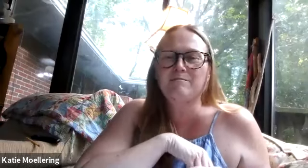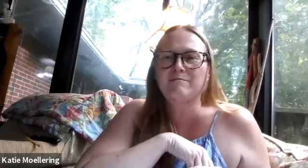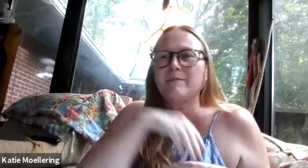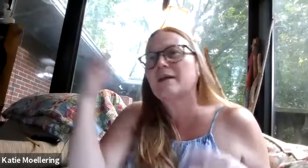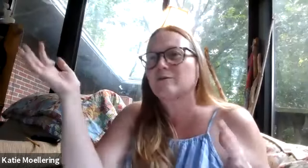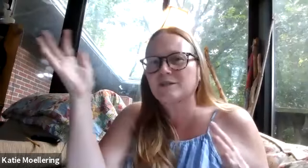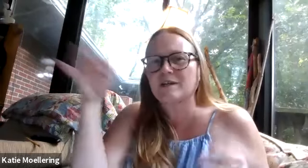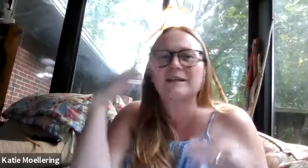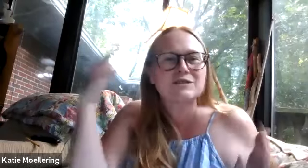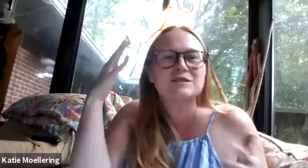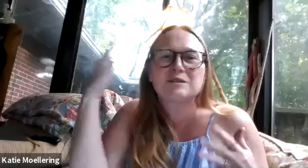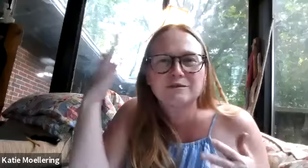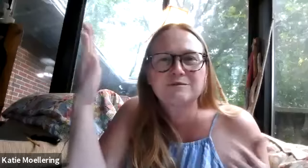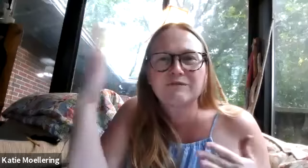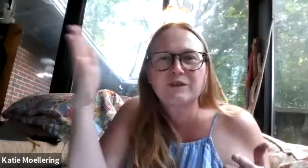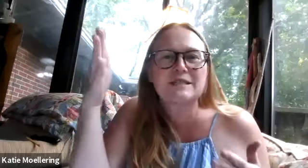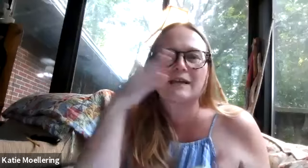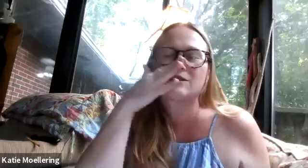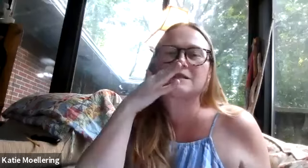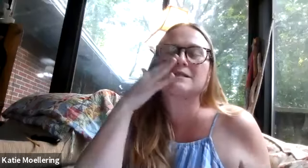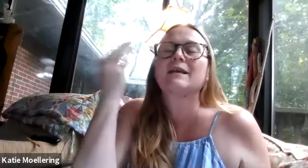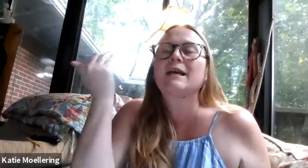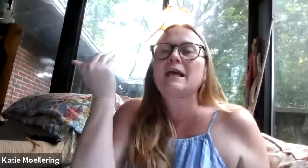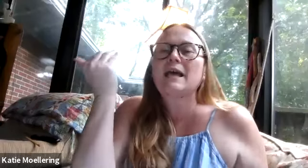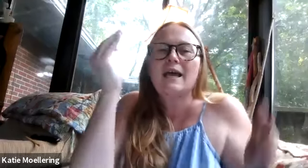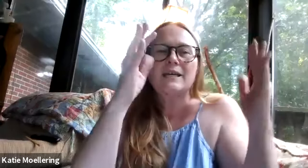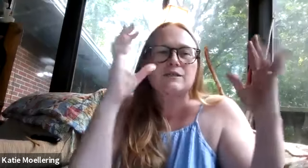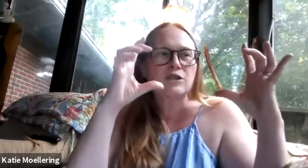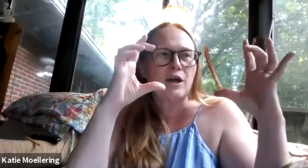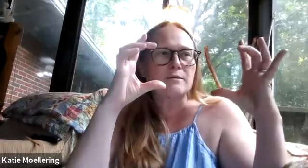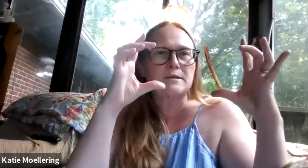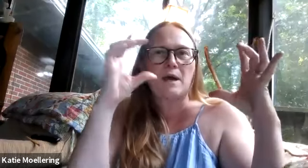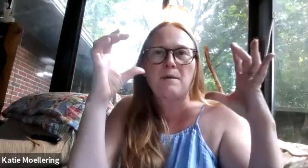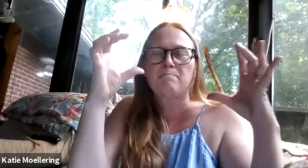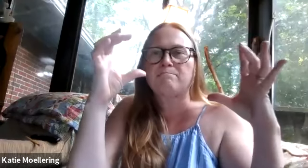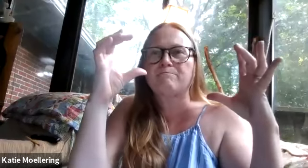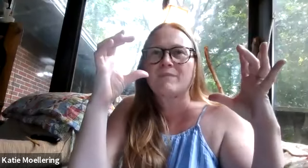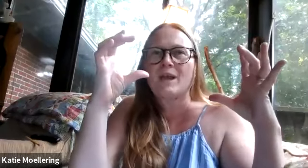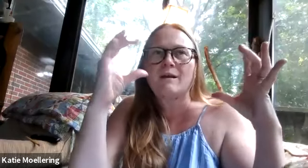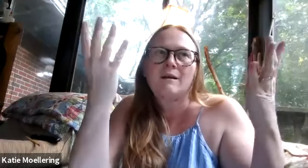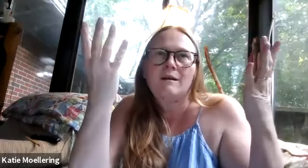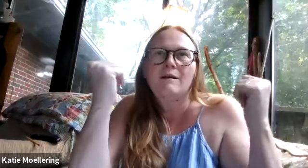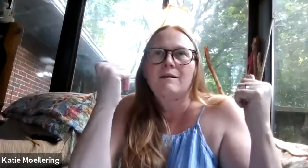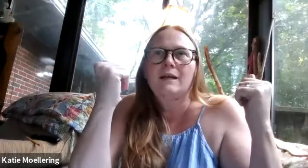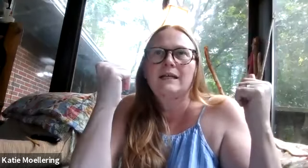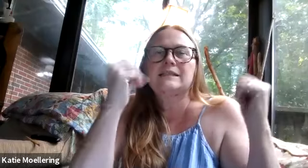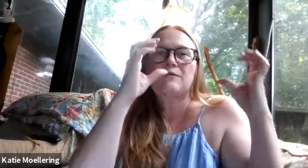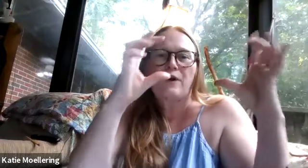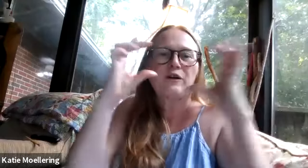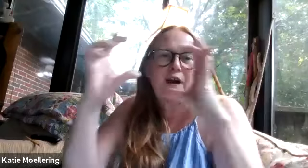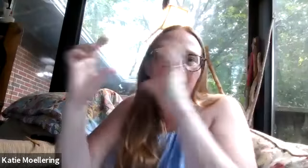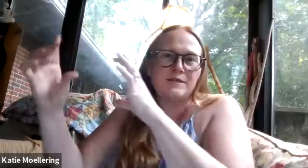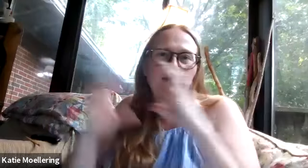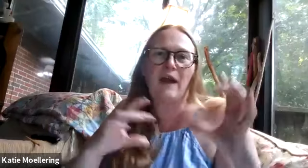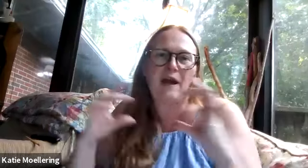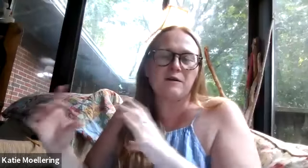conversations, medical stuff, like just little different sections. And it shows, it's like photographs of how